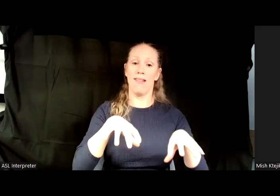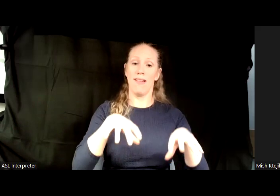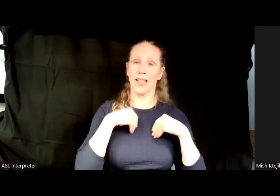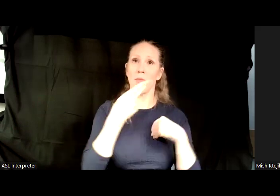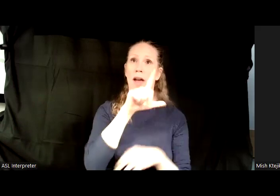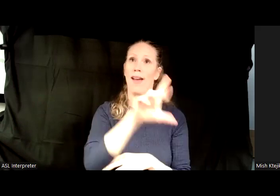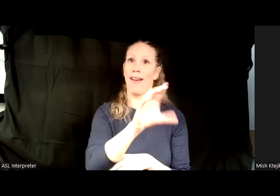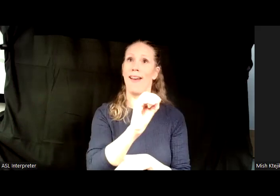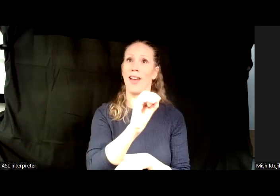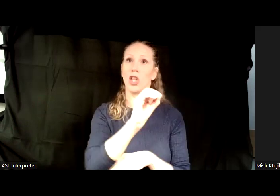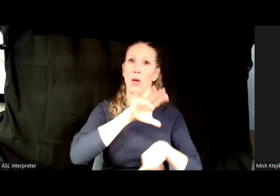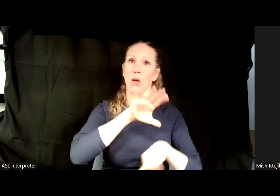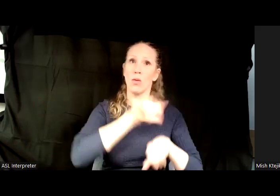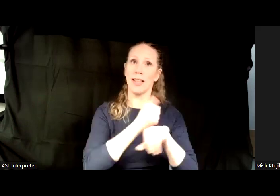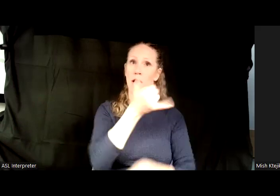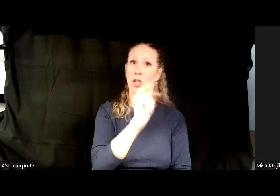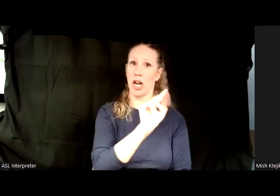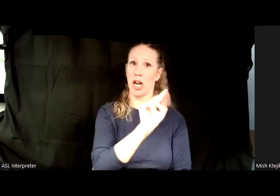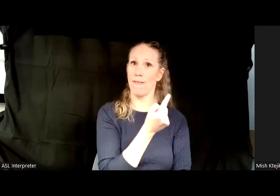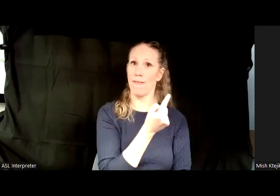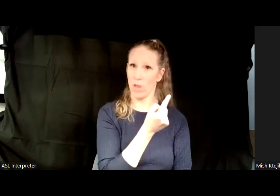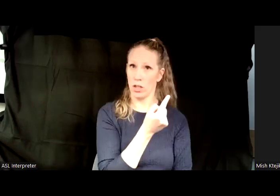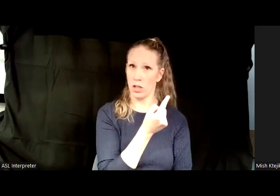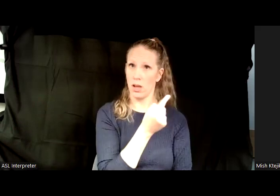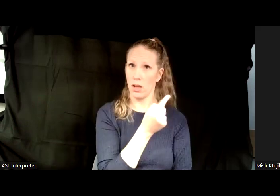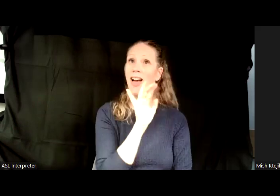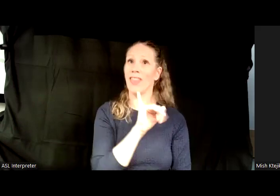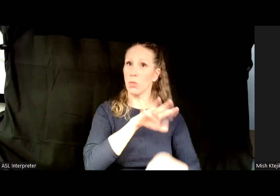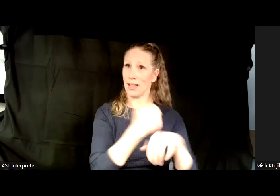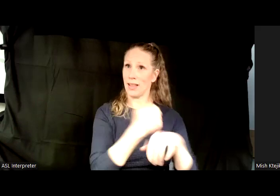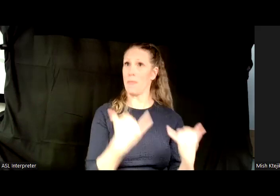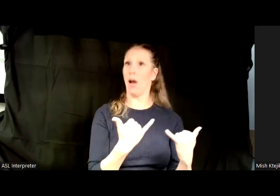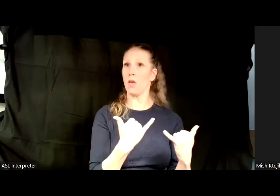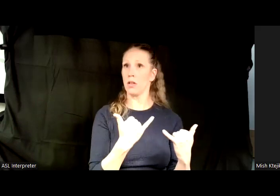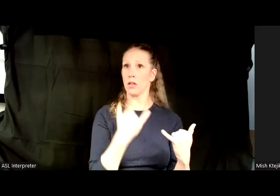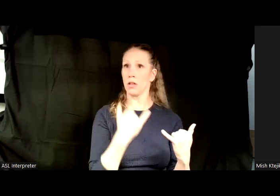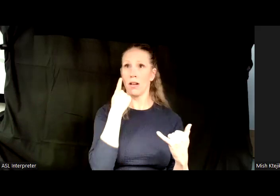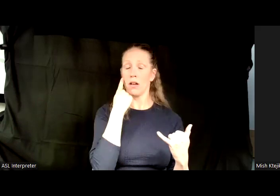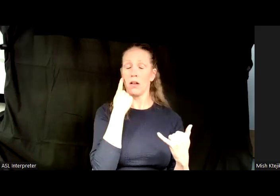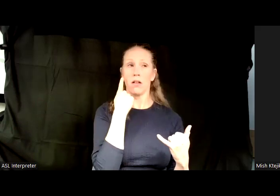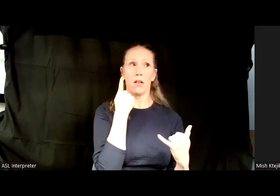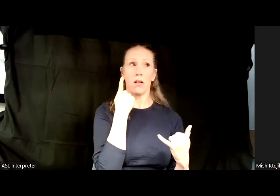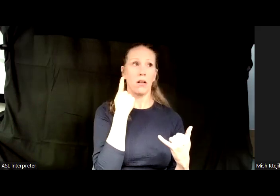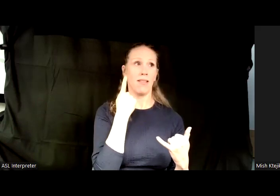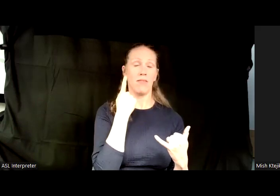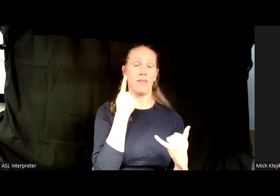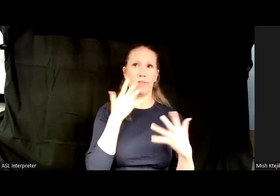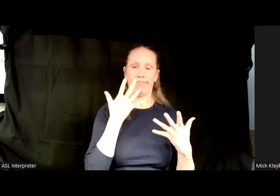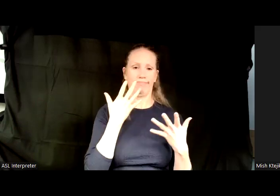put in place on January 1st, which is what's in place now. And just as it